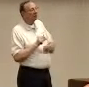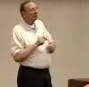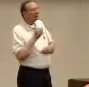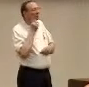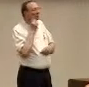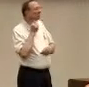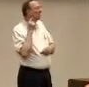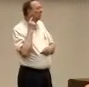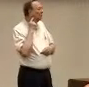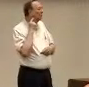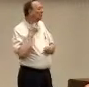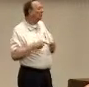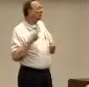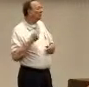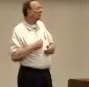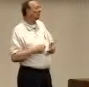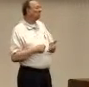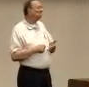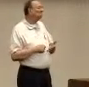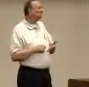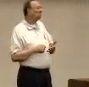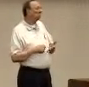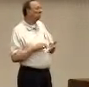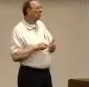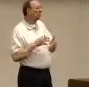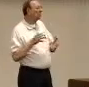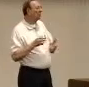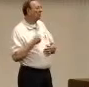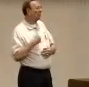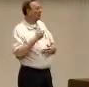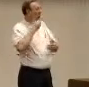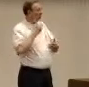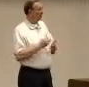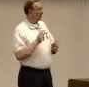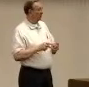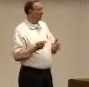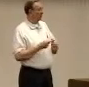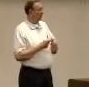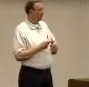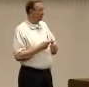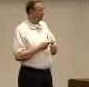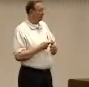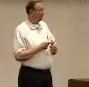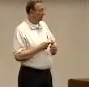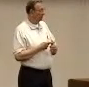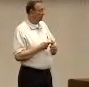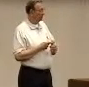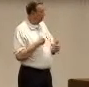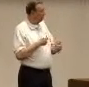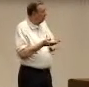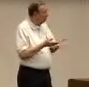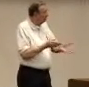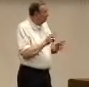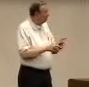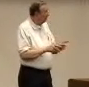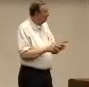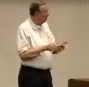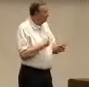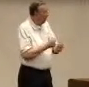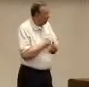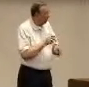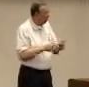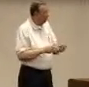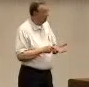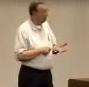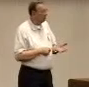those meals, and Danny started listening to what we said, and it meant a lot to him that we were good people,